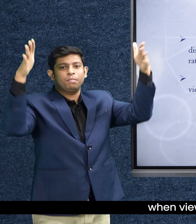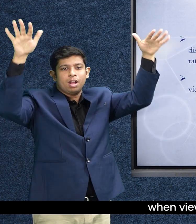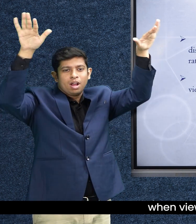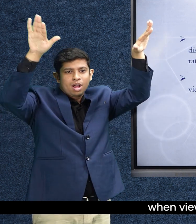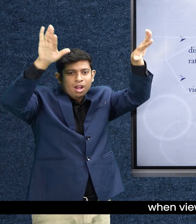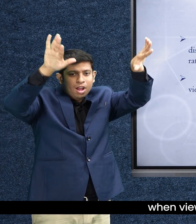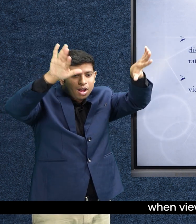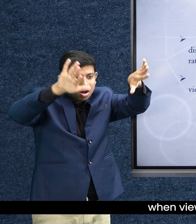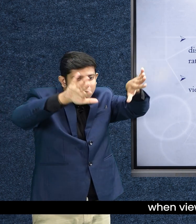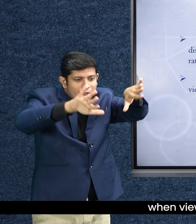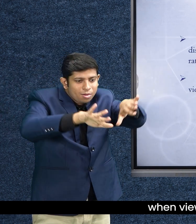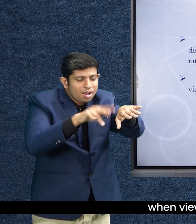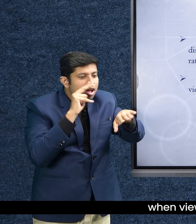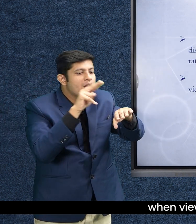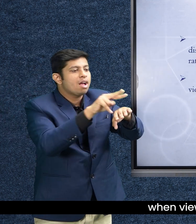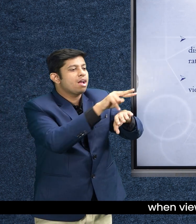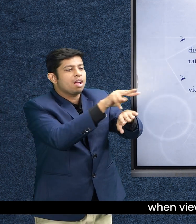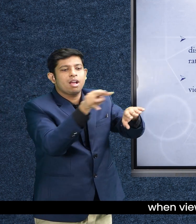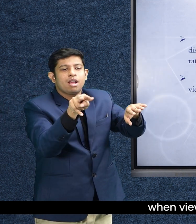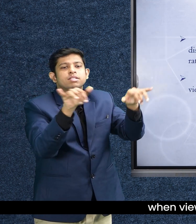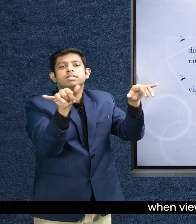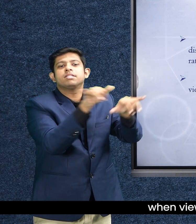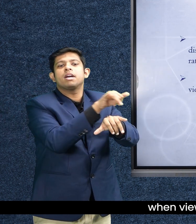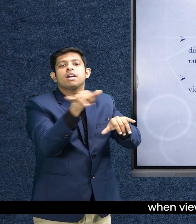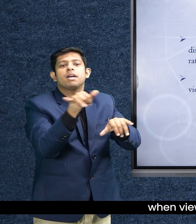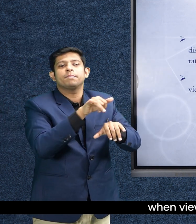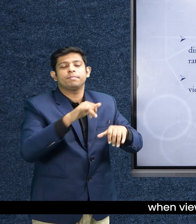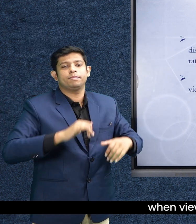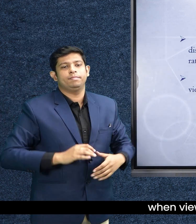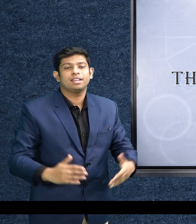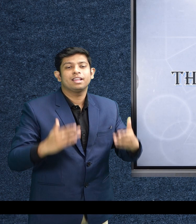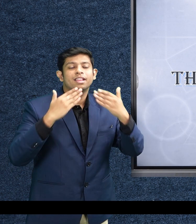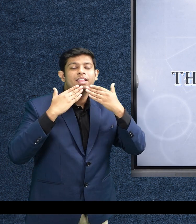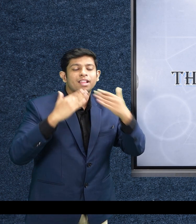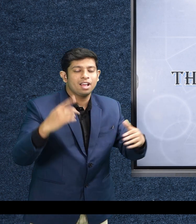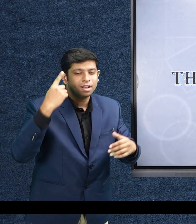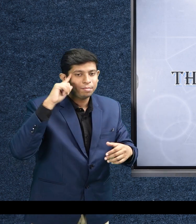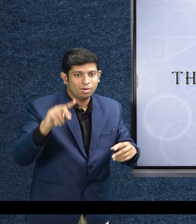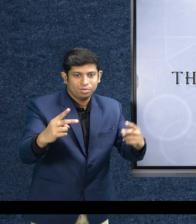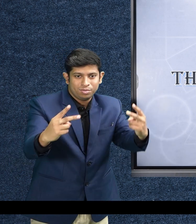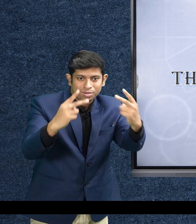Thanks for watching.